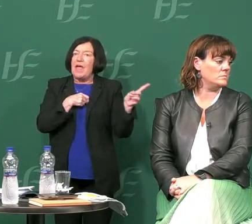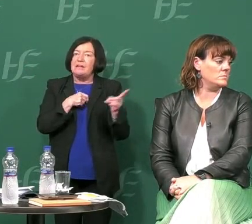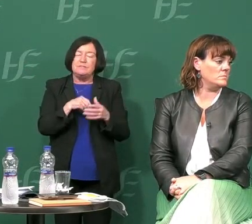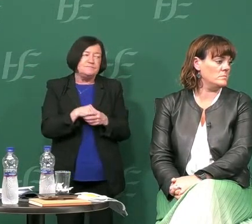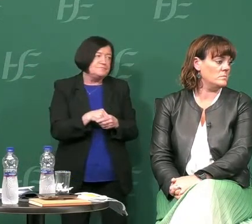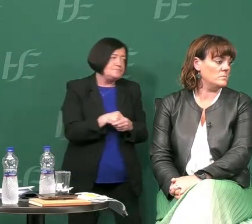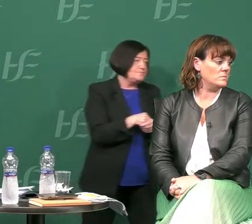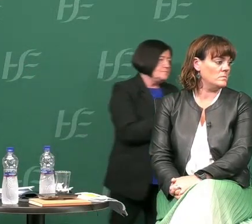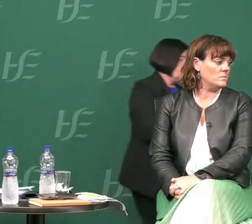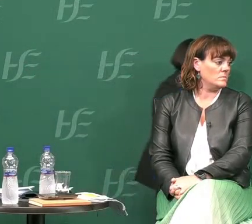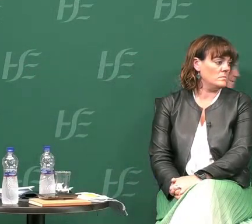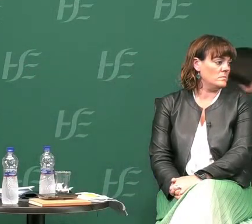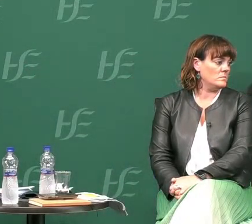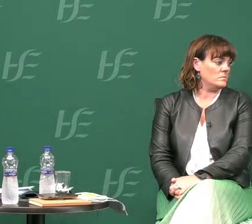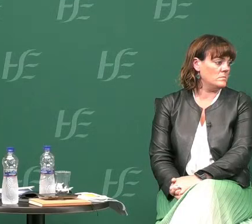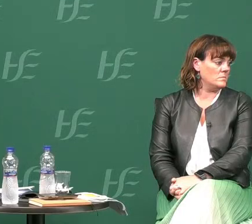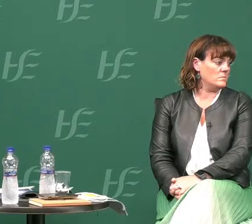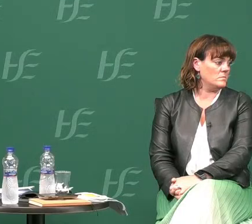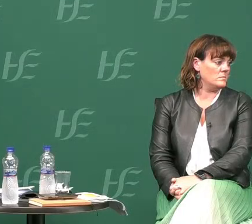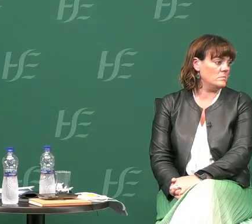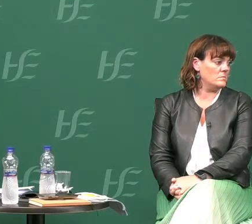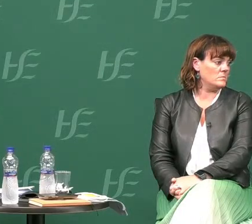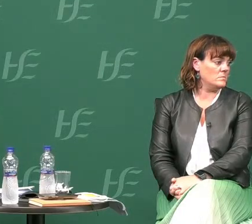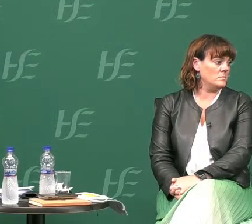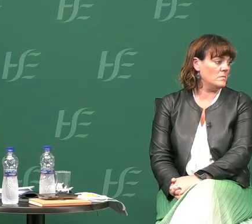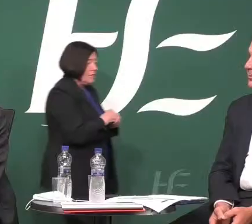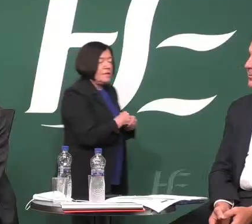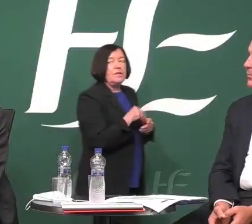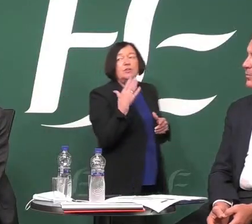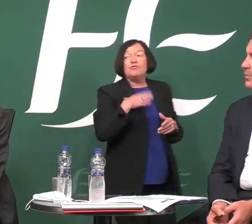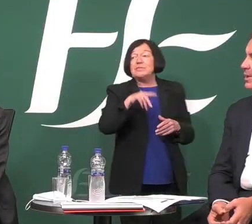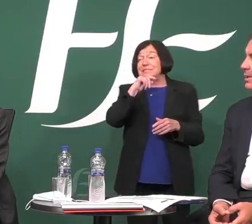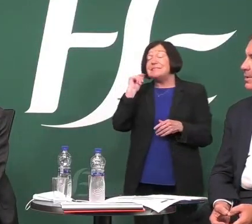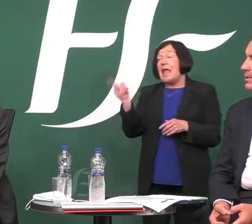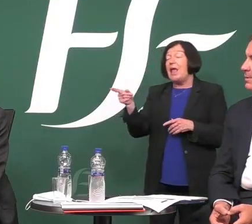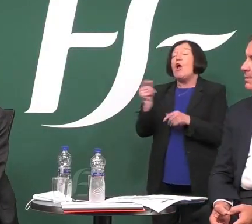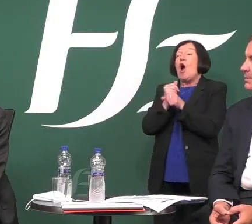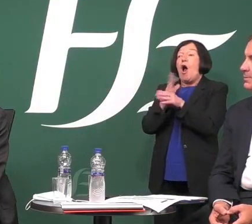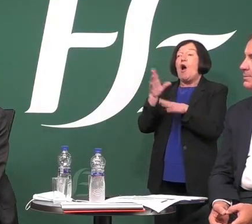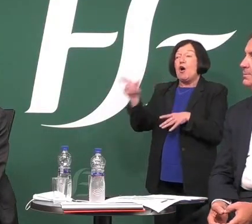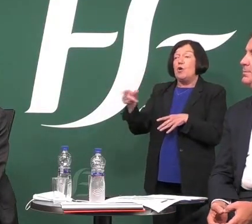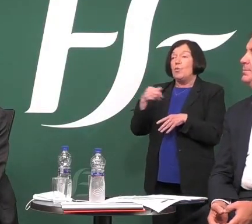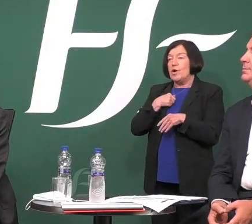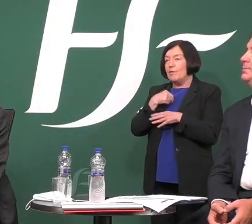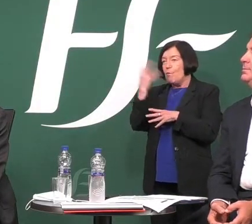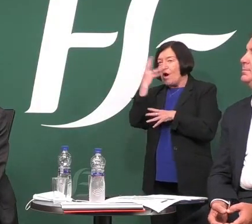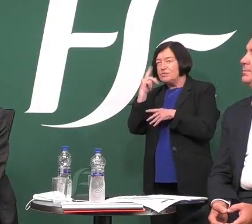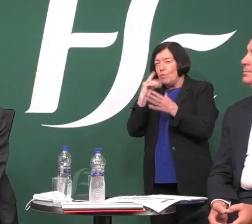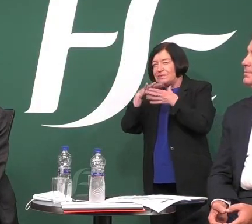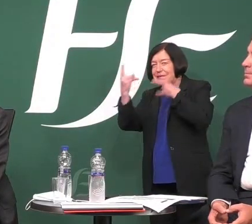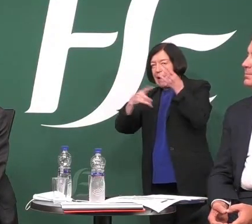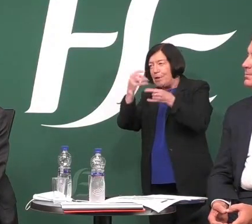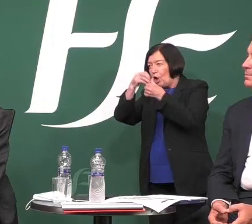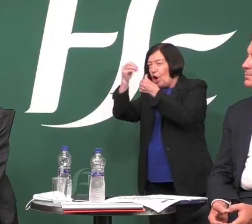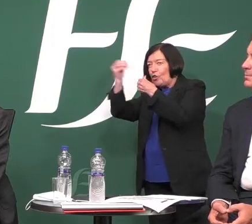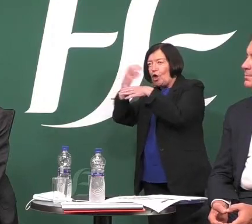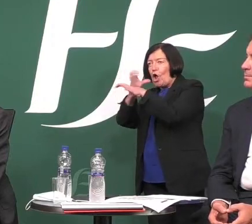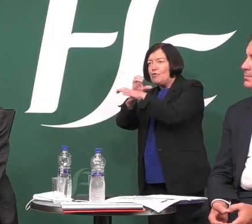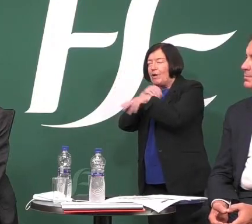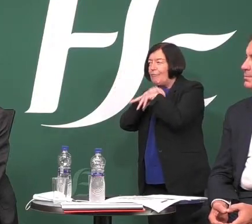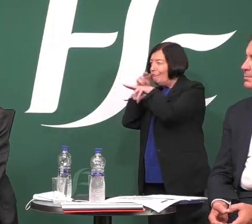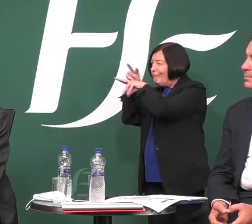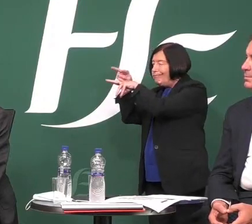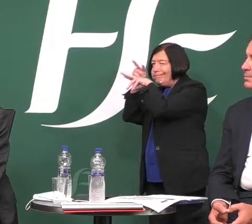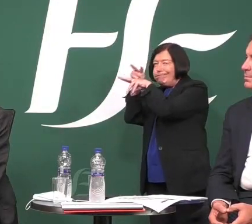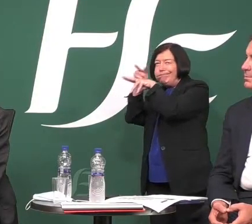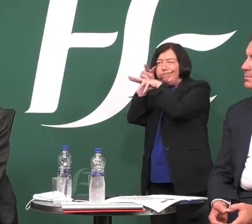insight. Just to say, all of these things, we are watching what the trends are in other countries and trying